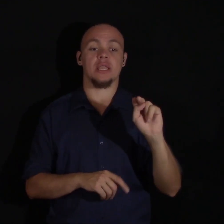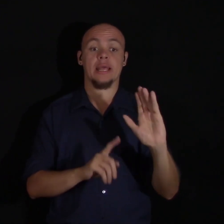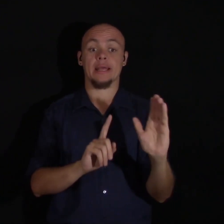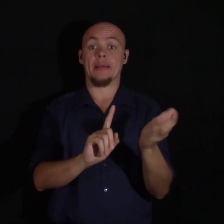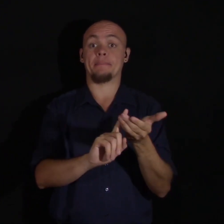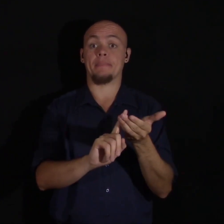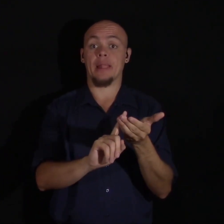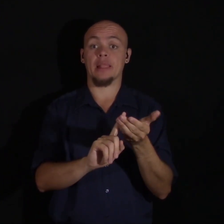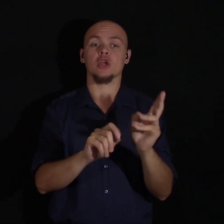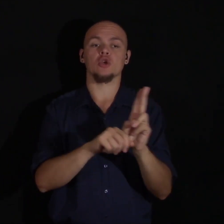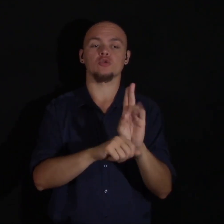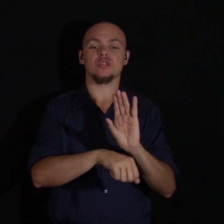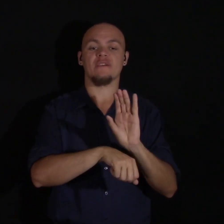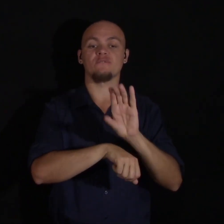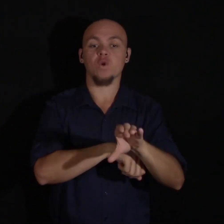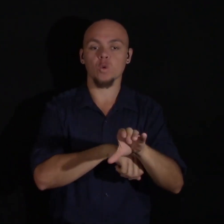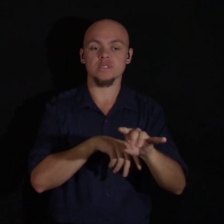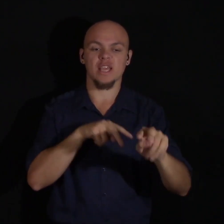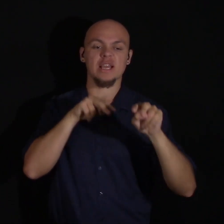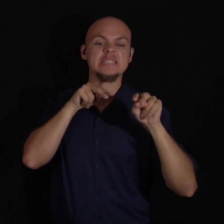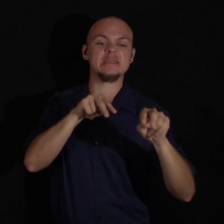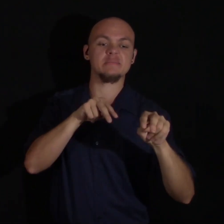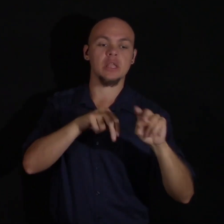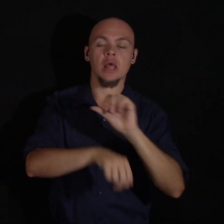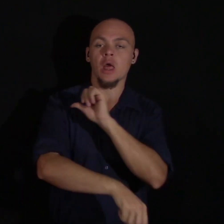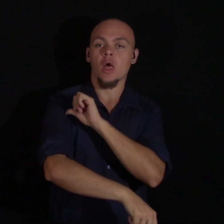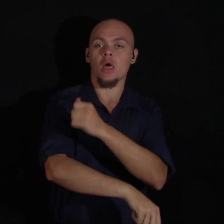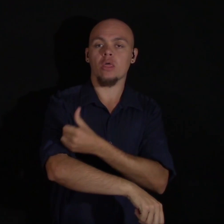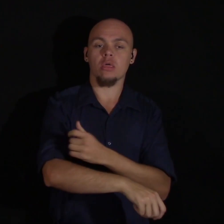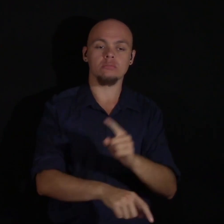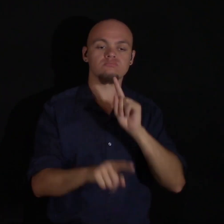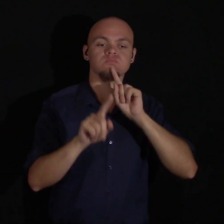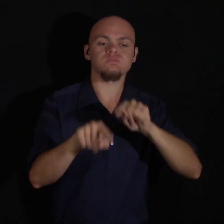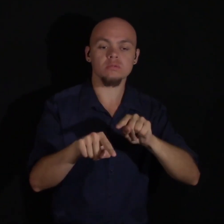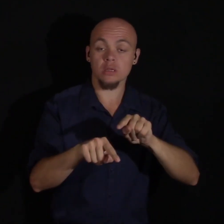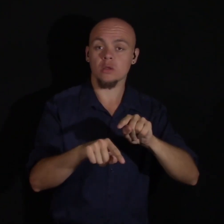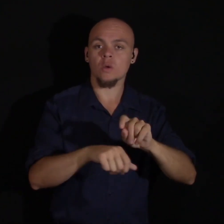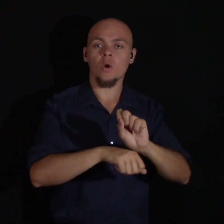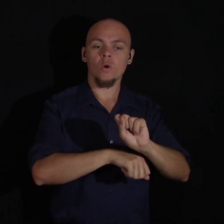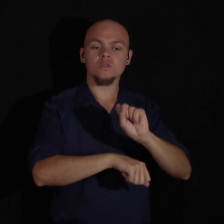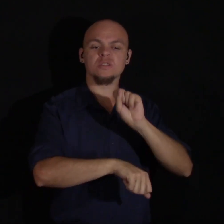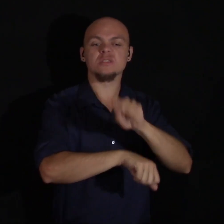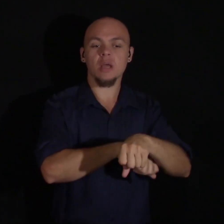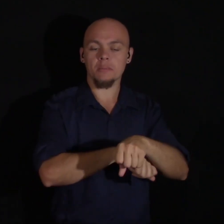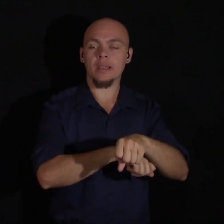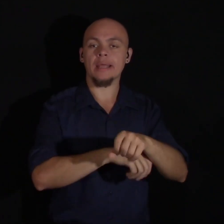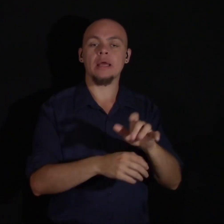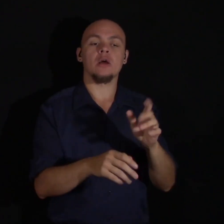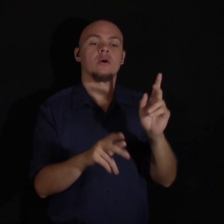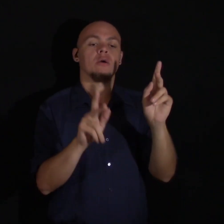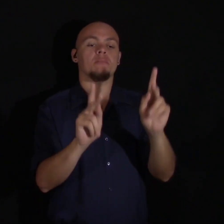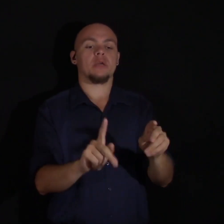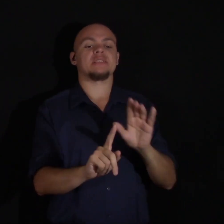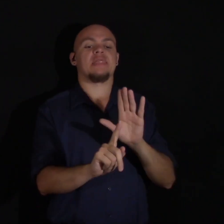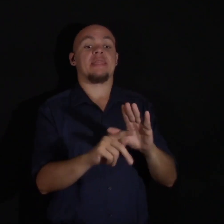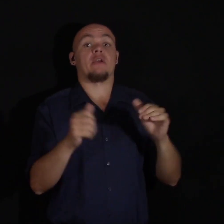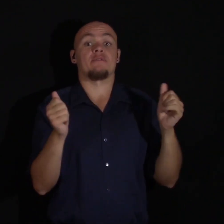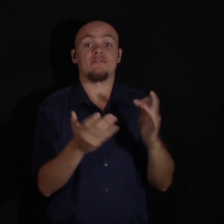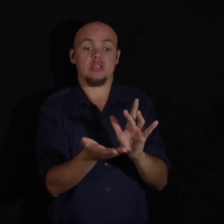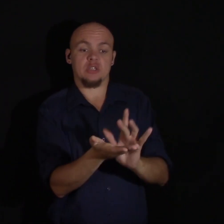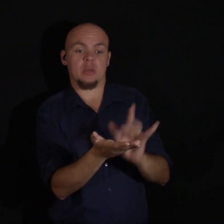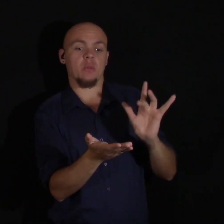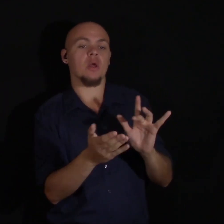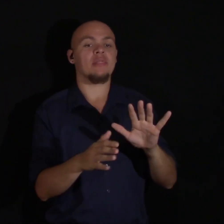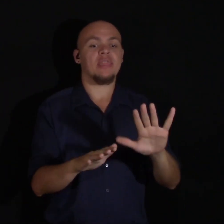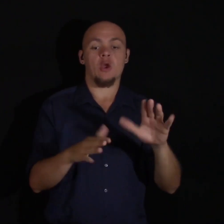force, intimidation, authoritating, or dominating and exploiting someone's fears,